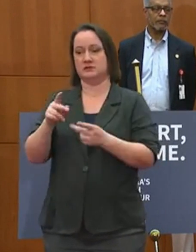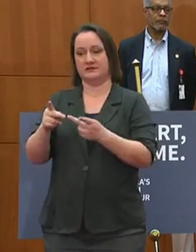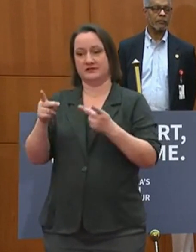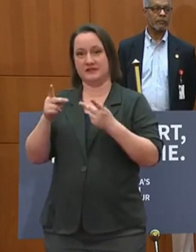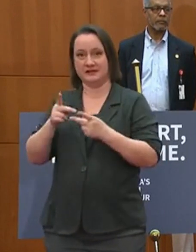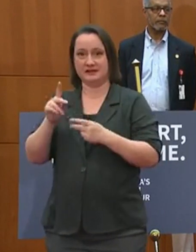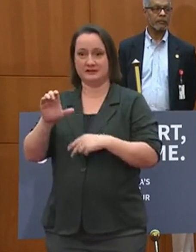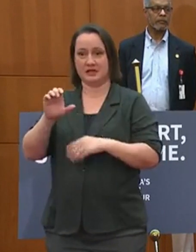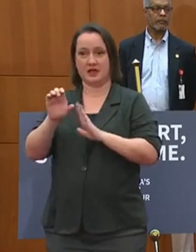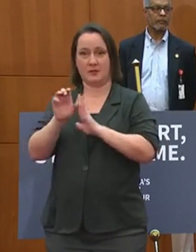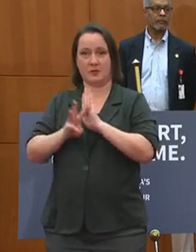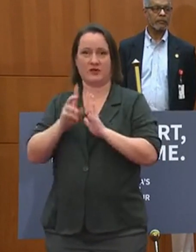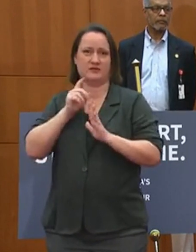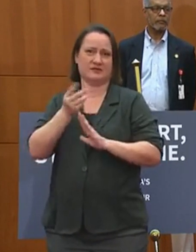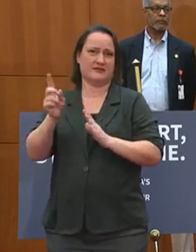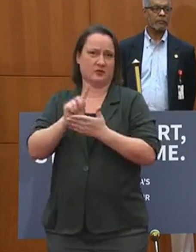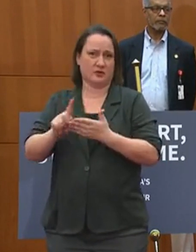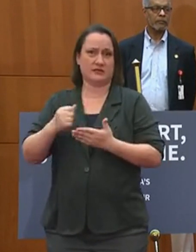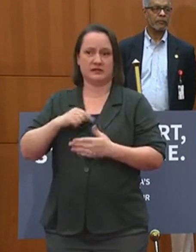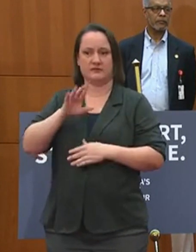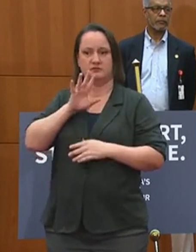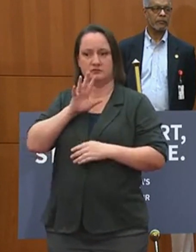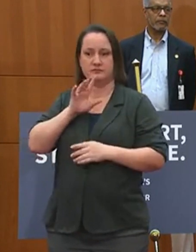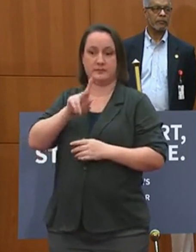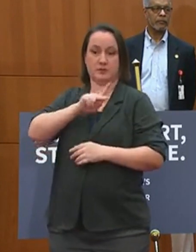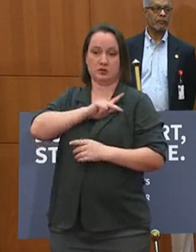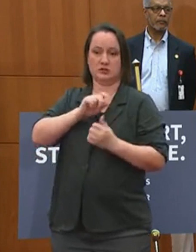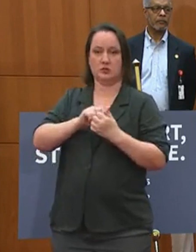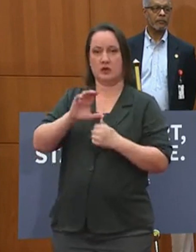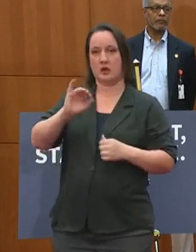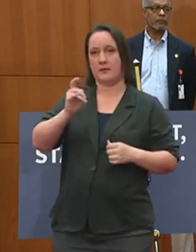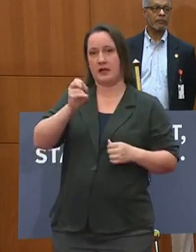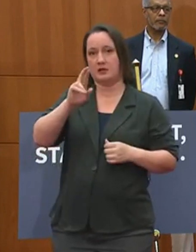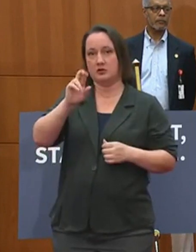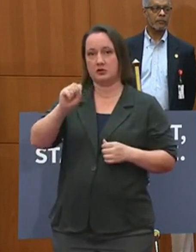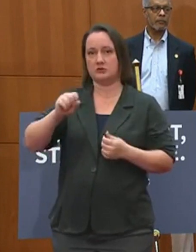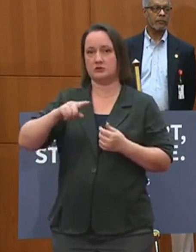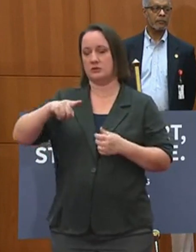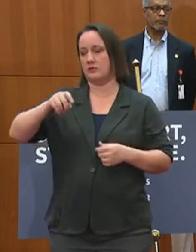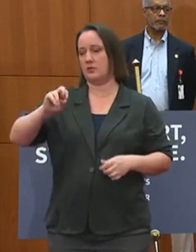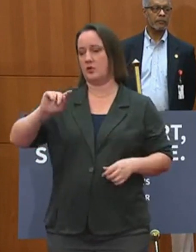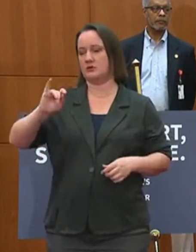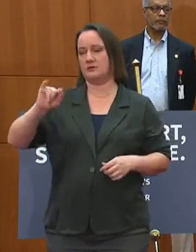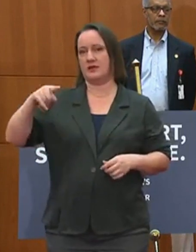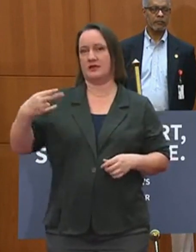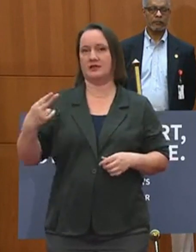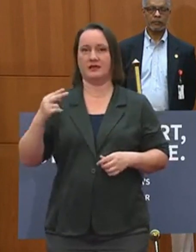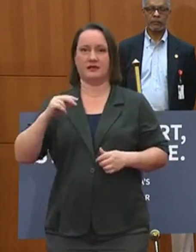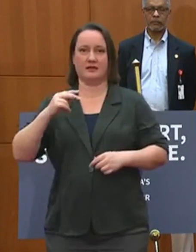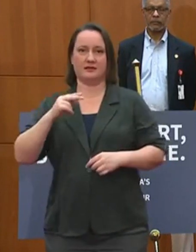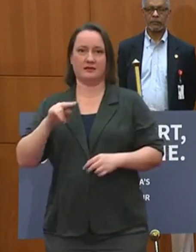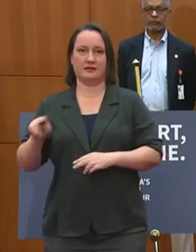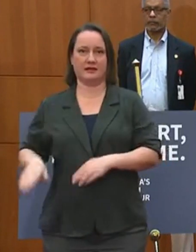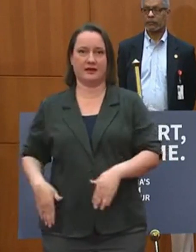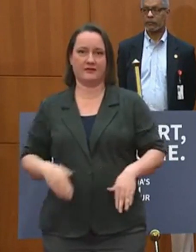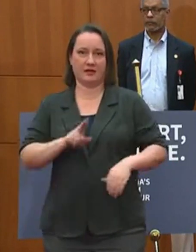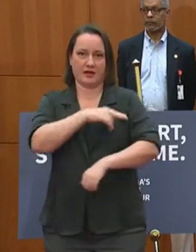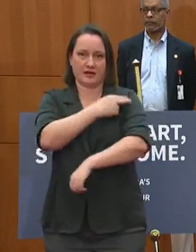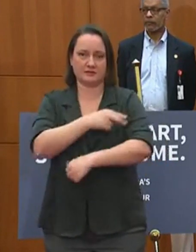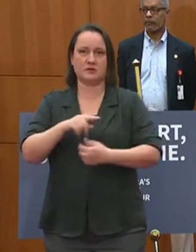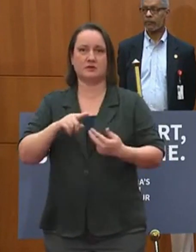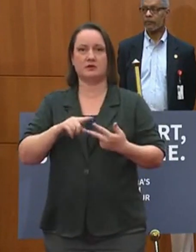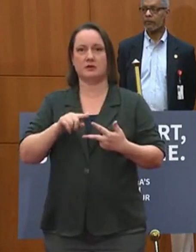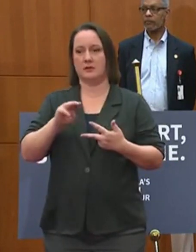several weeks. I've spoken personally with the commanders at Portsmouth Naval Hospital as well as the Belvoir Hospital. I've also spoken with the directors of the